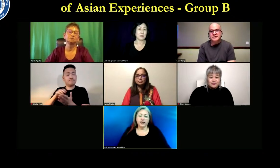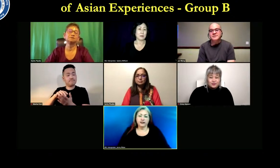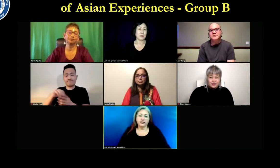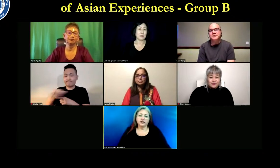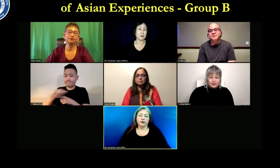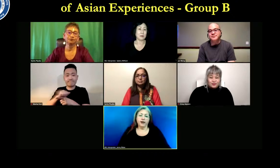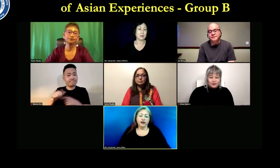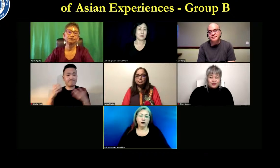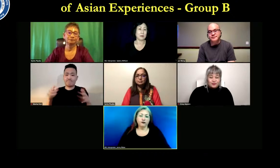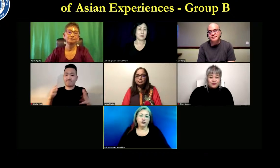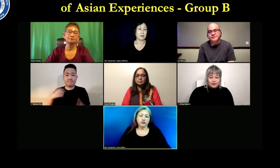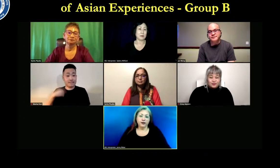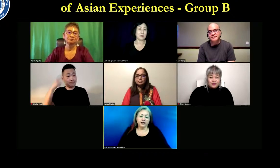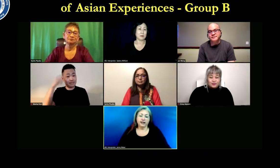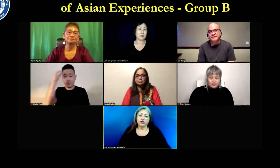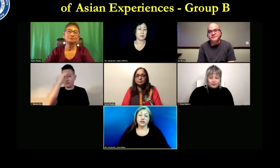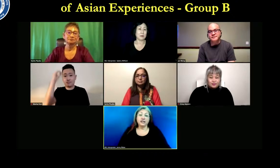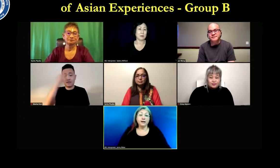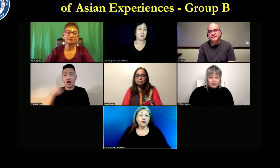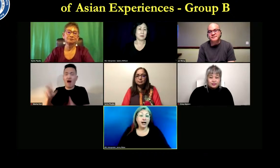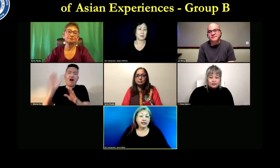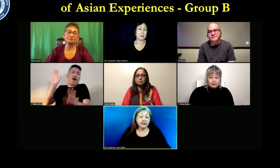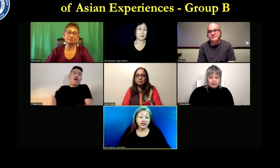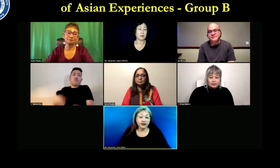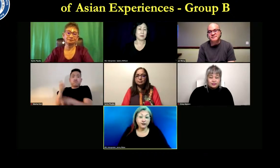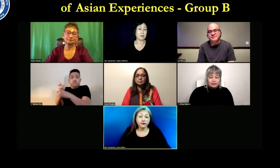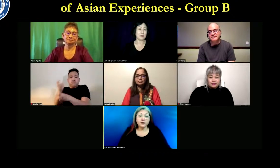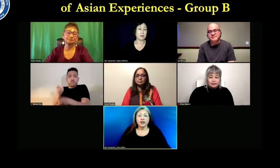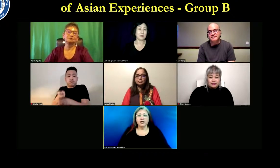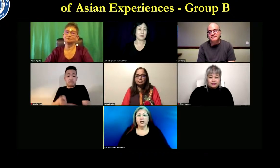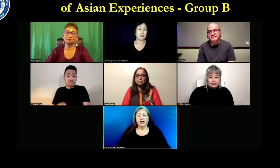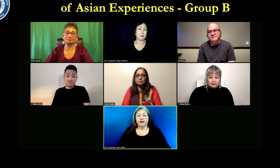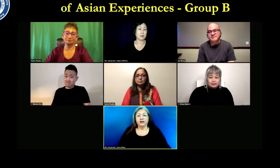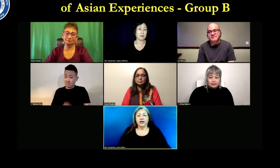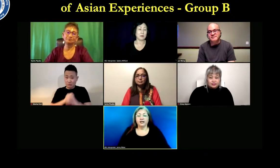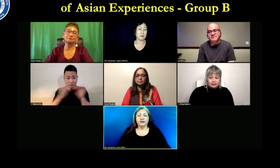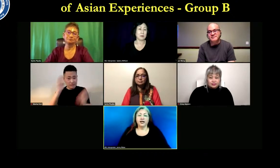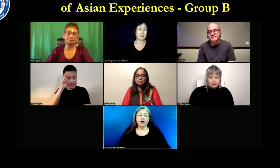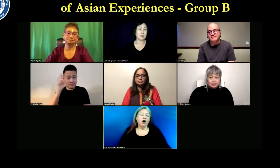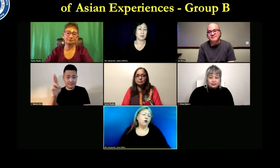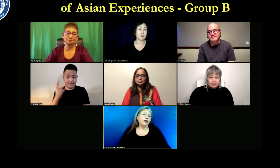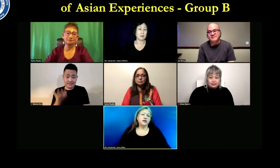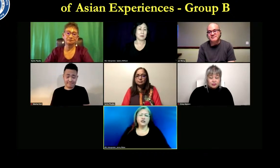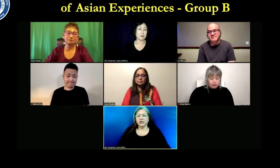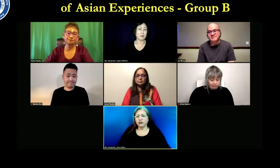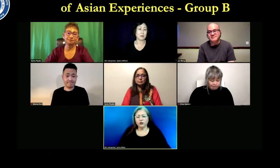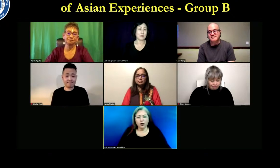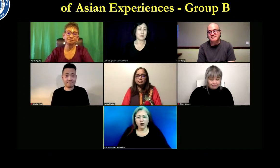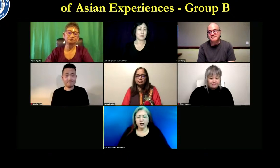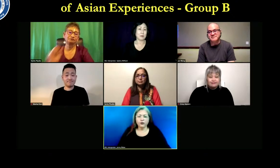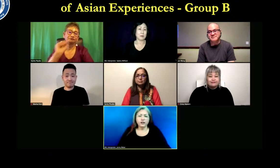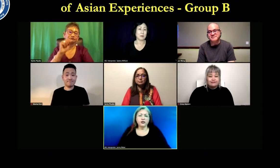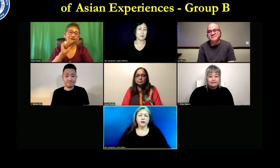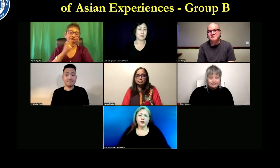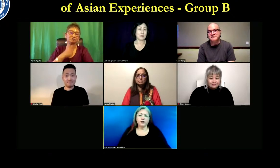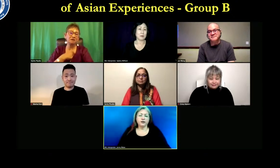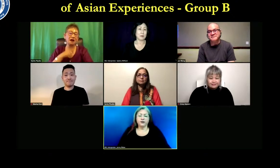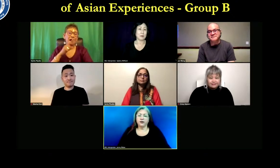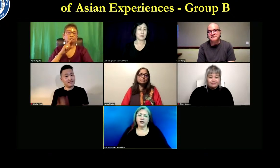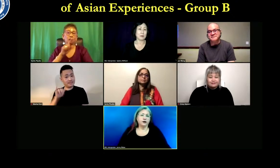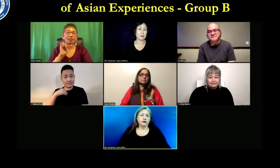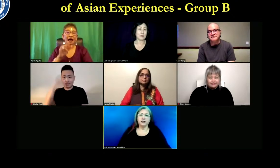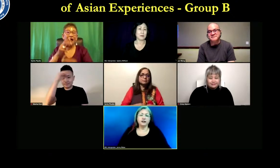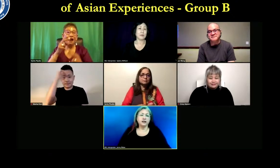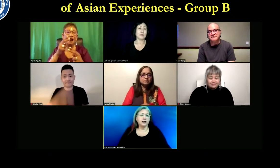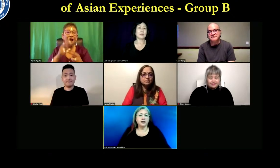over, yes, this is a matter of respect, and just keep practicing and not say, oh, well, this is too hard. We need to come up with